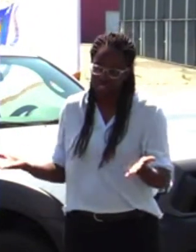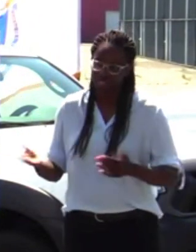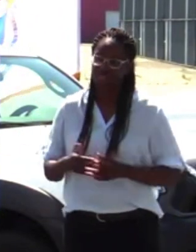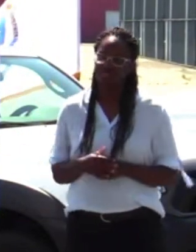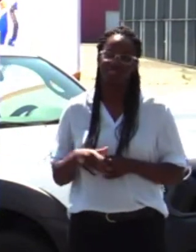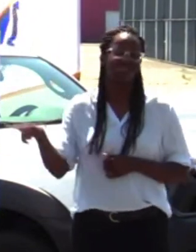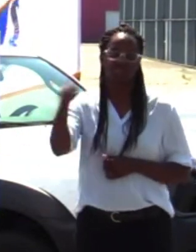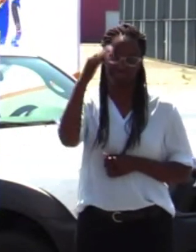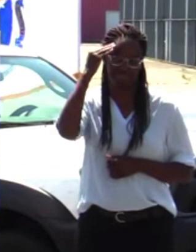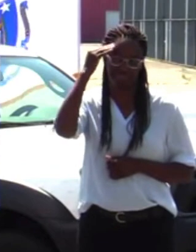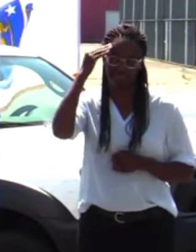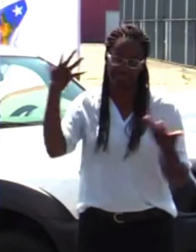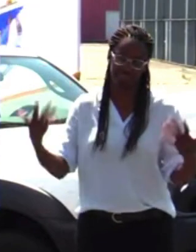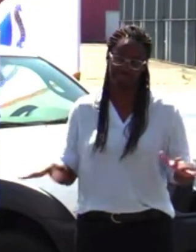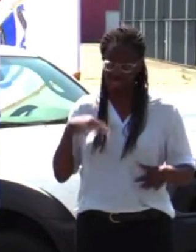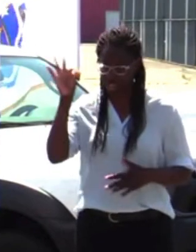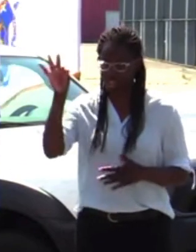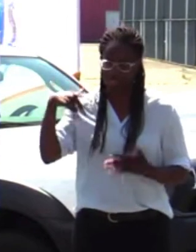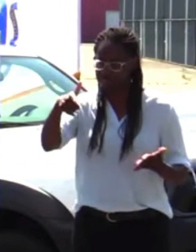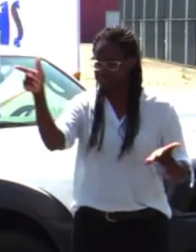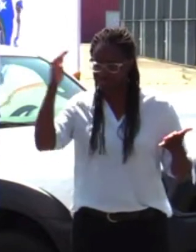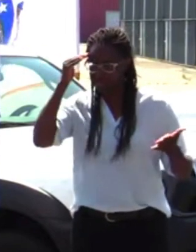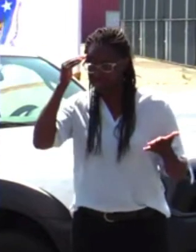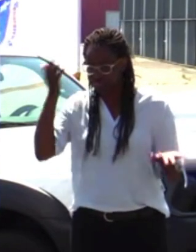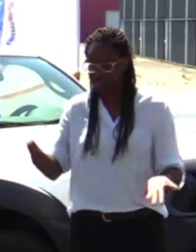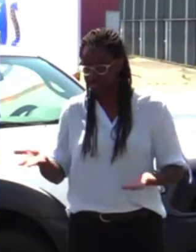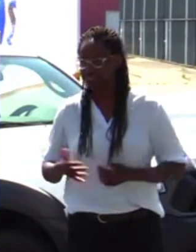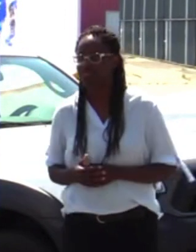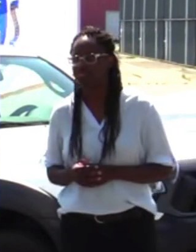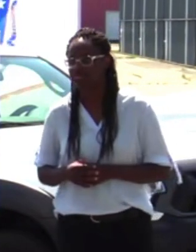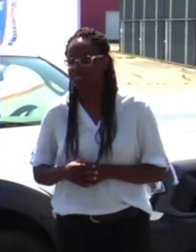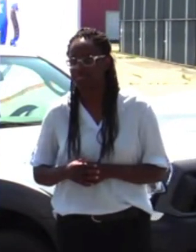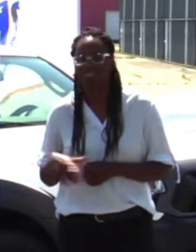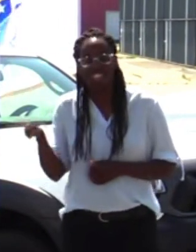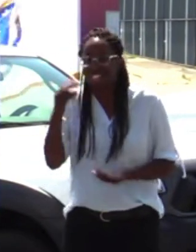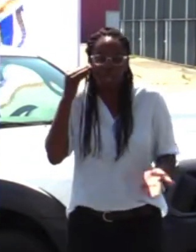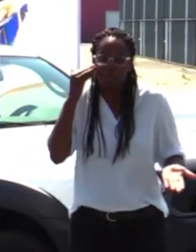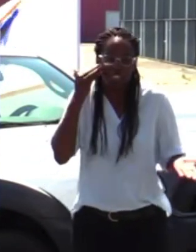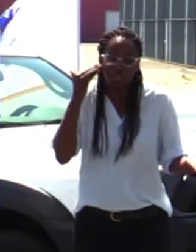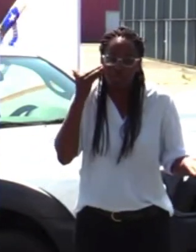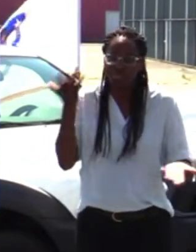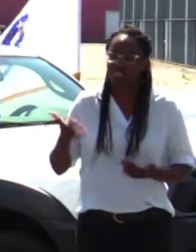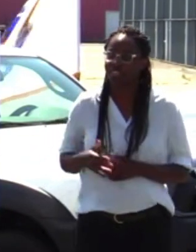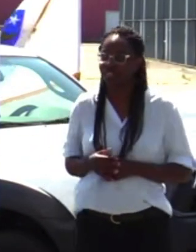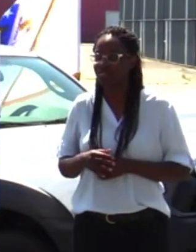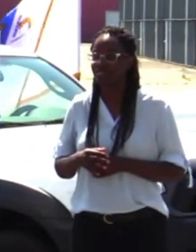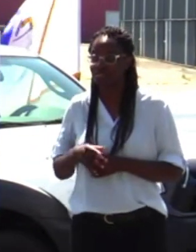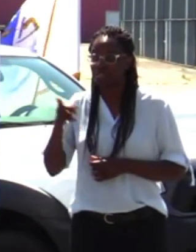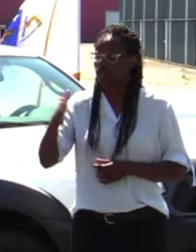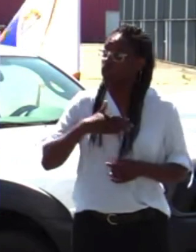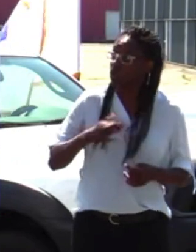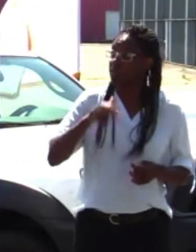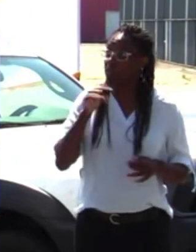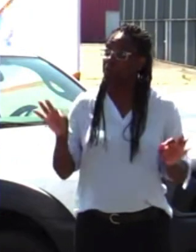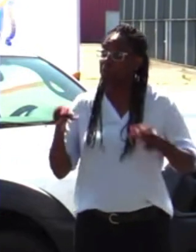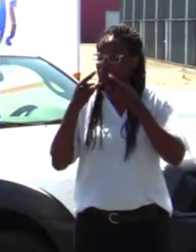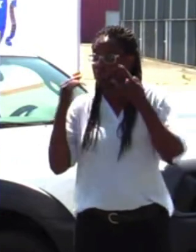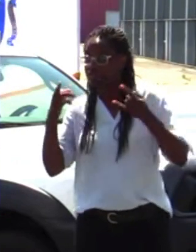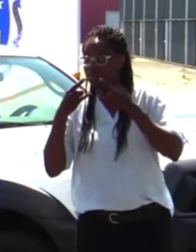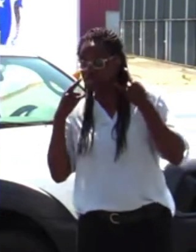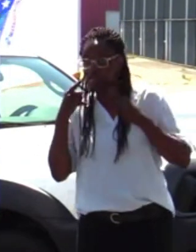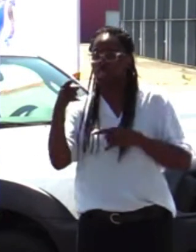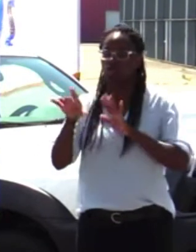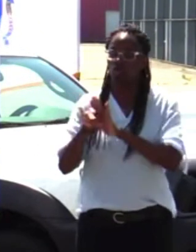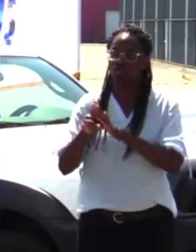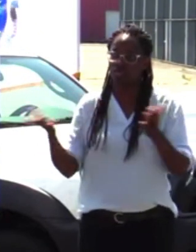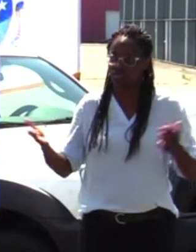to reduce the spread of the virus, because that in the end is how you contain it and ultimately kill it. And this is one of the most effective things